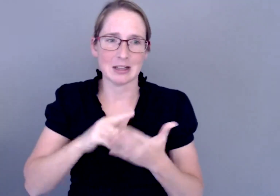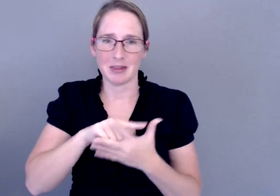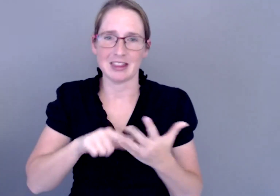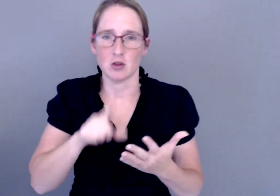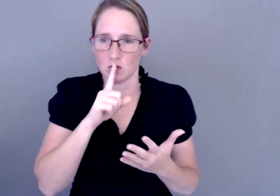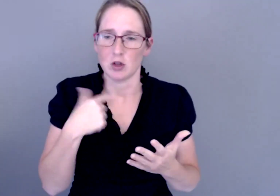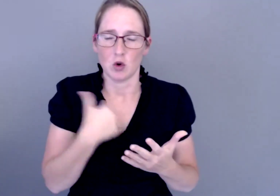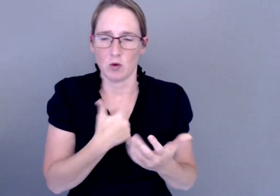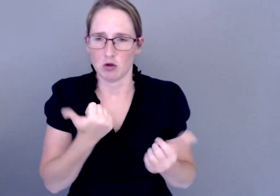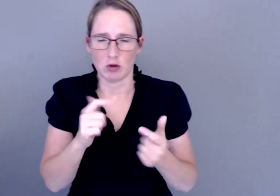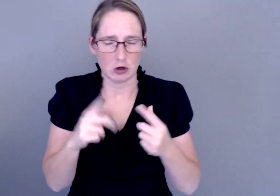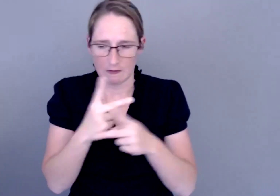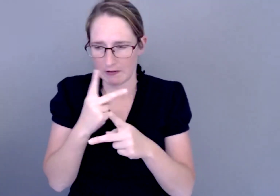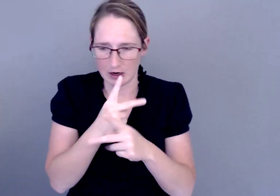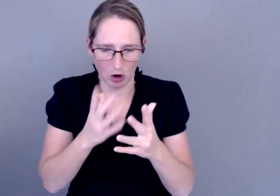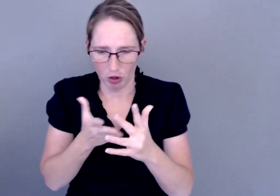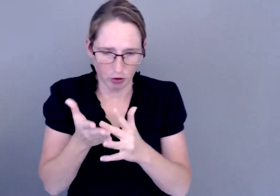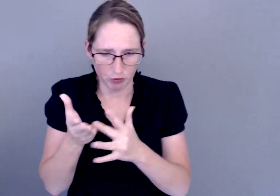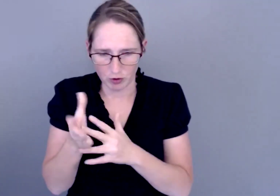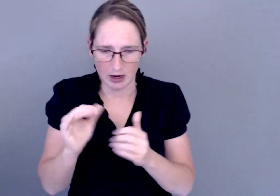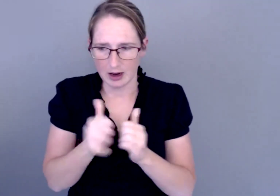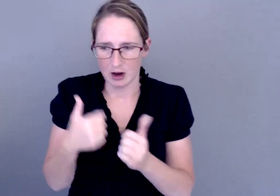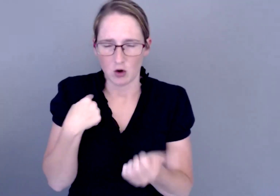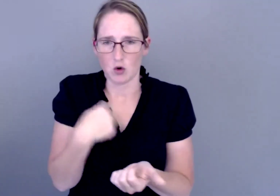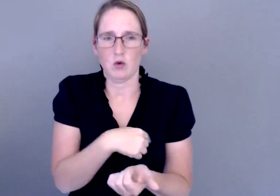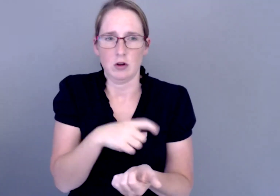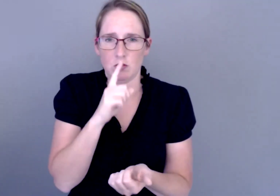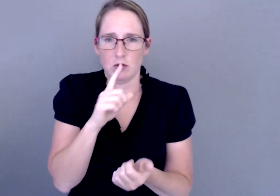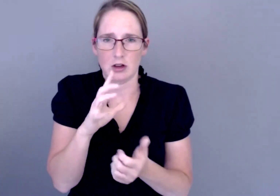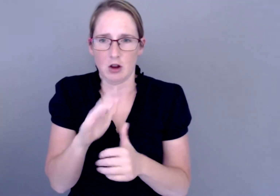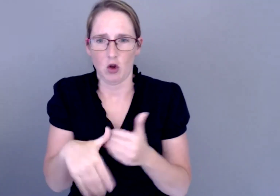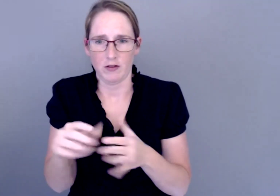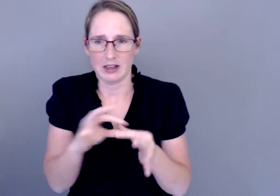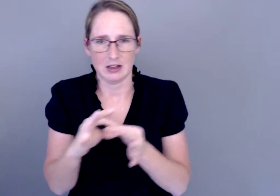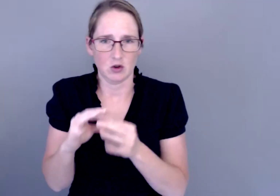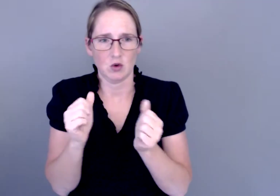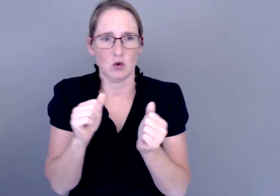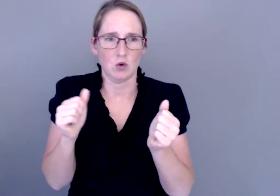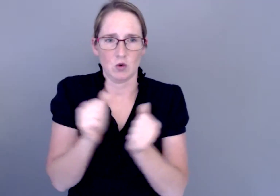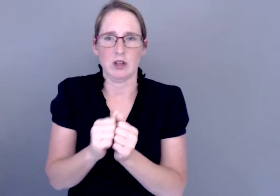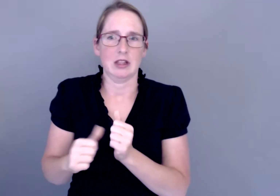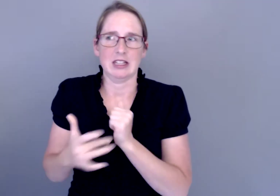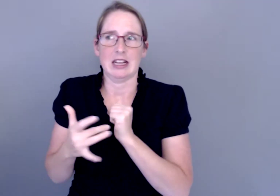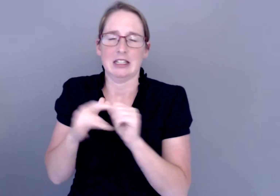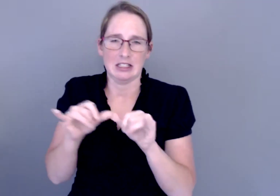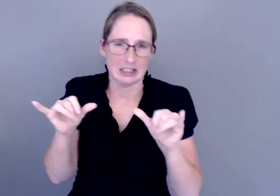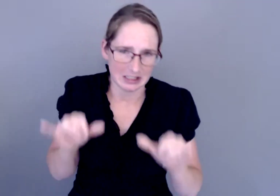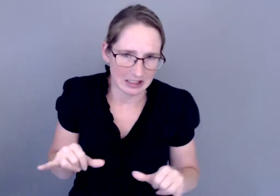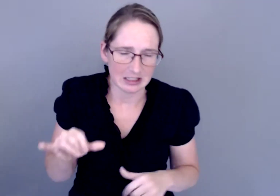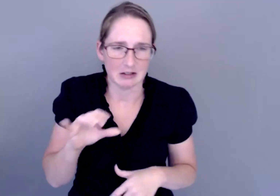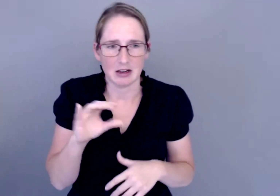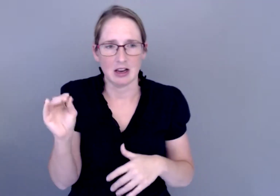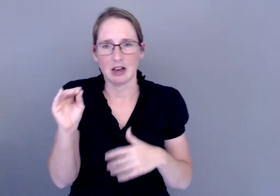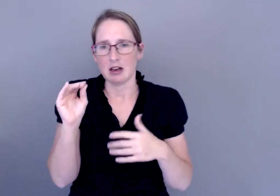really grappling through within it, how we tie this together with some antiquated technology systems.